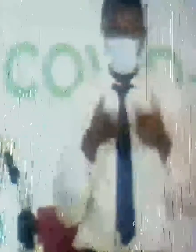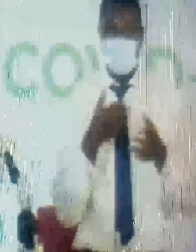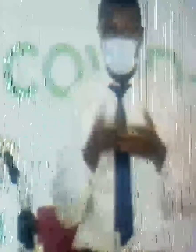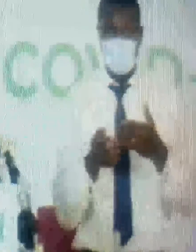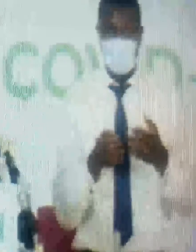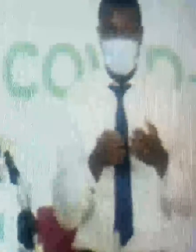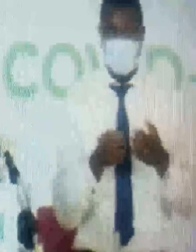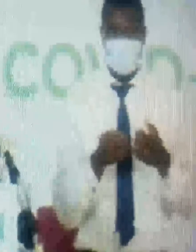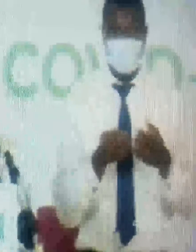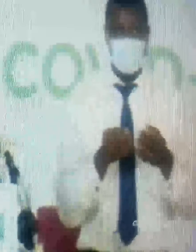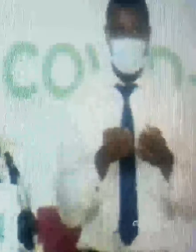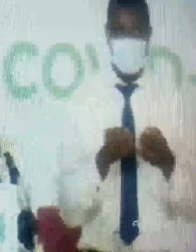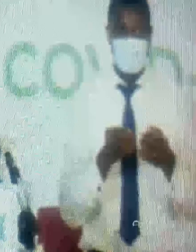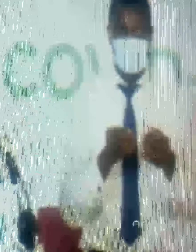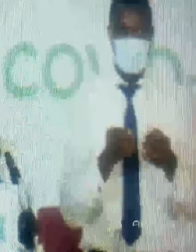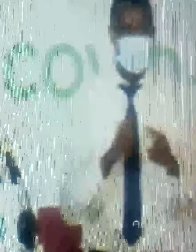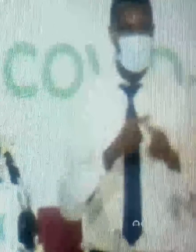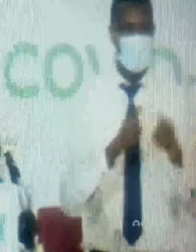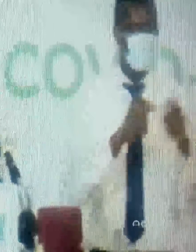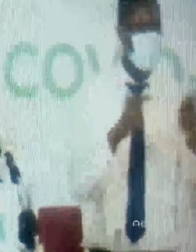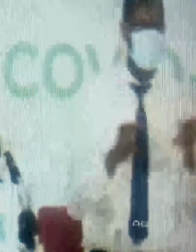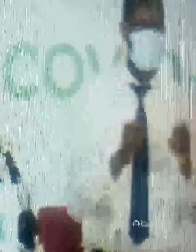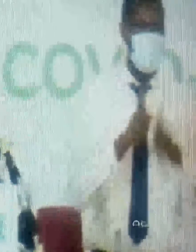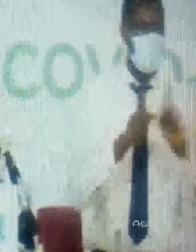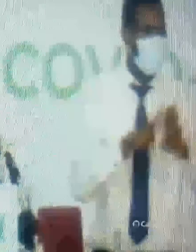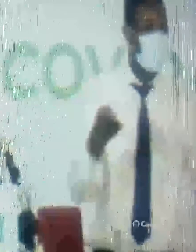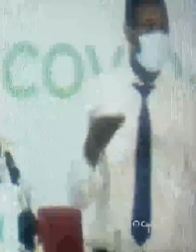pickups. All these places are open.